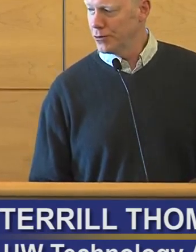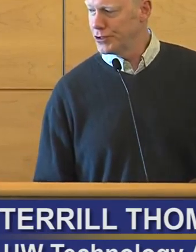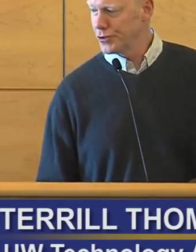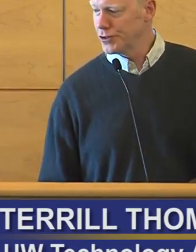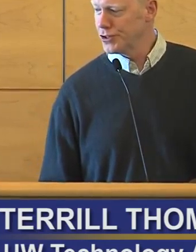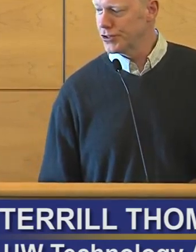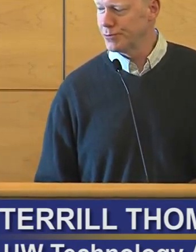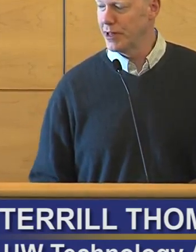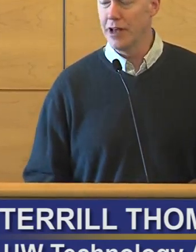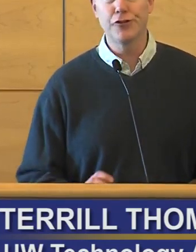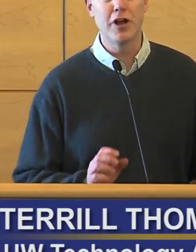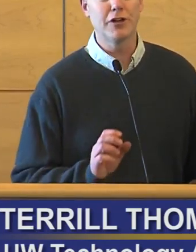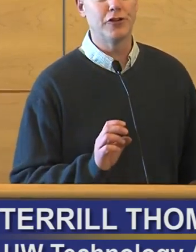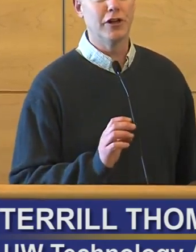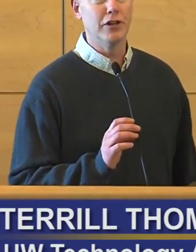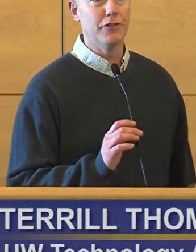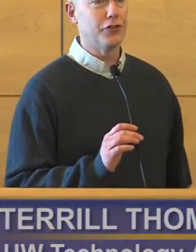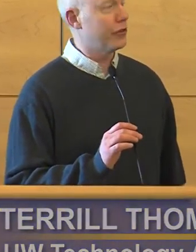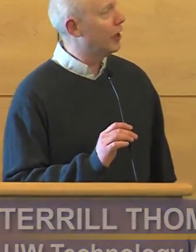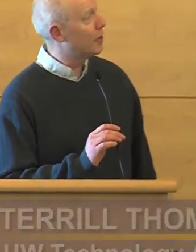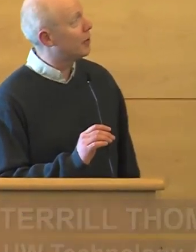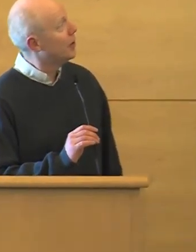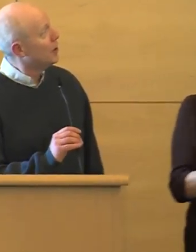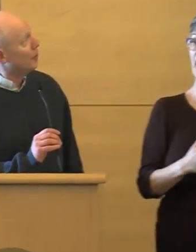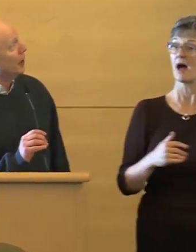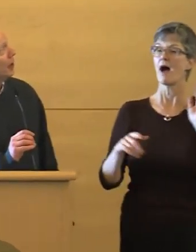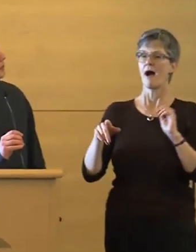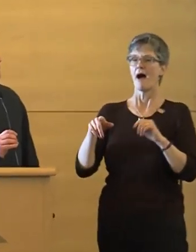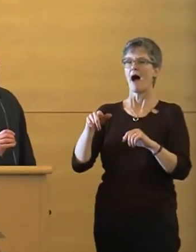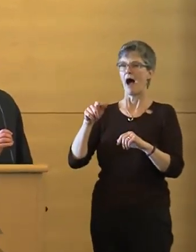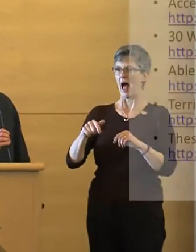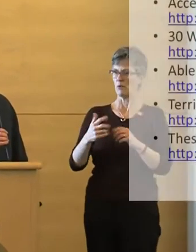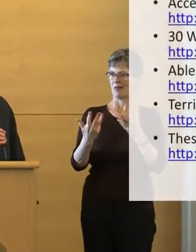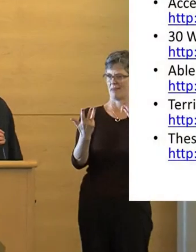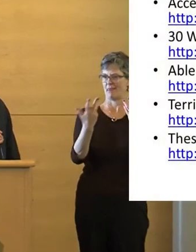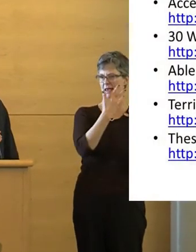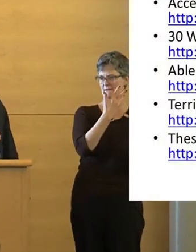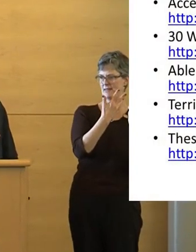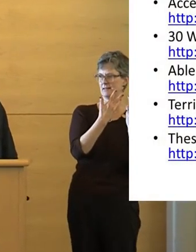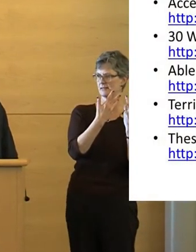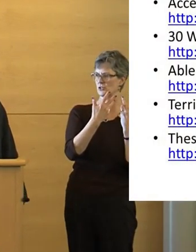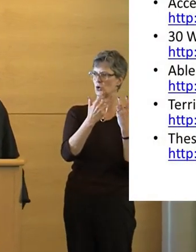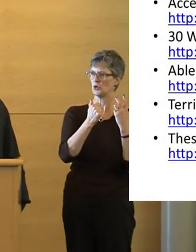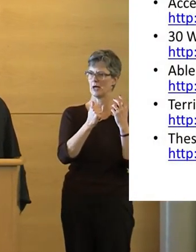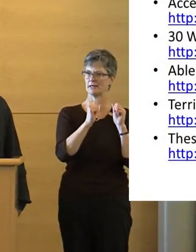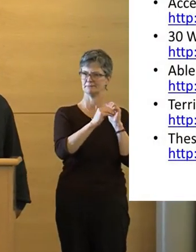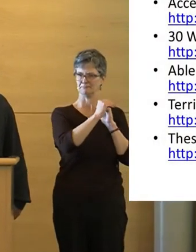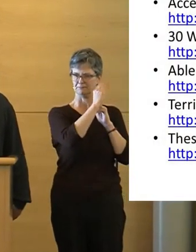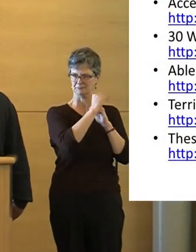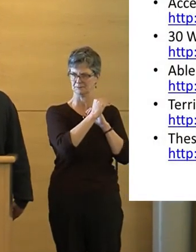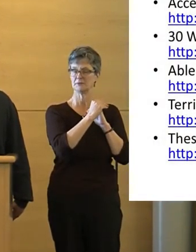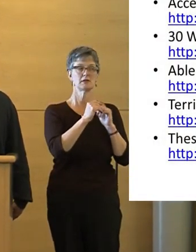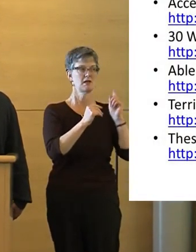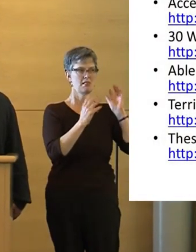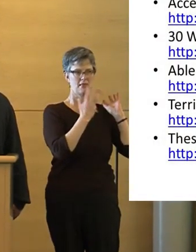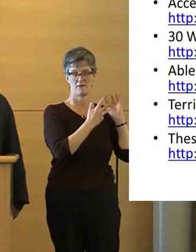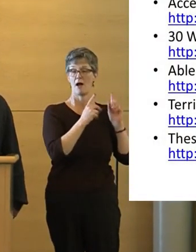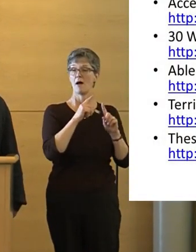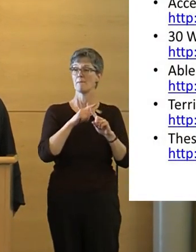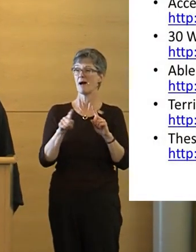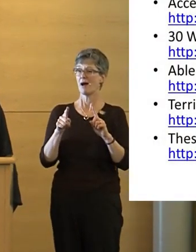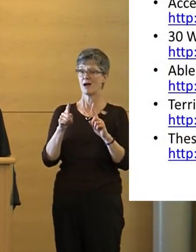to share that with you. But that'll be sometime probably in early 2017. I think we're looking at doing it in like January or sometime early